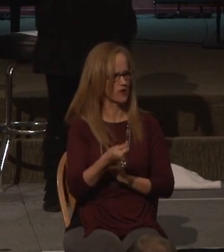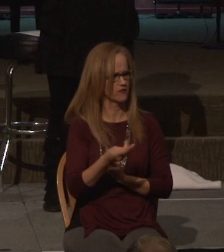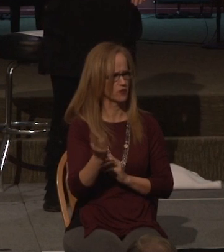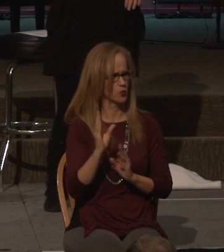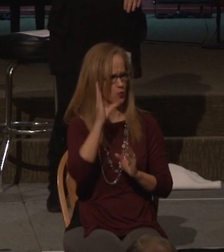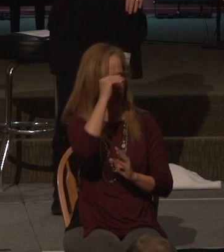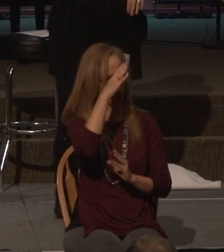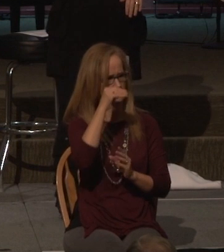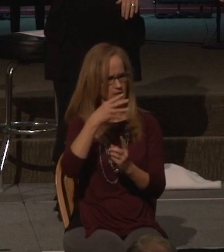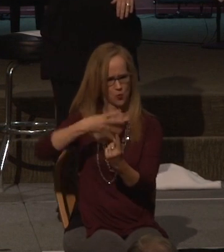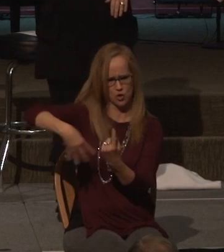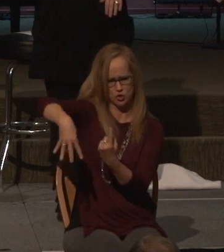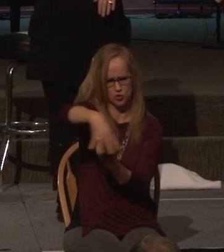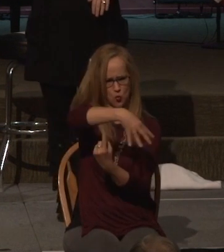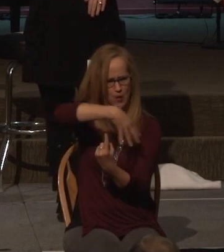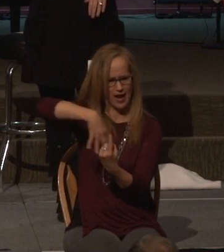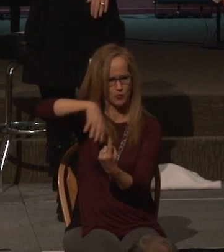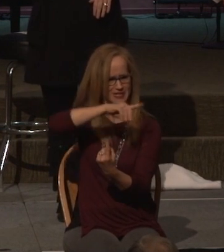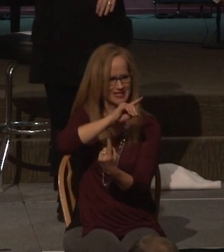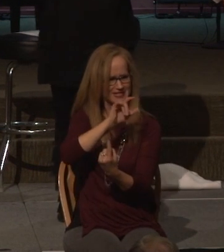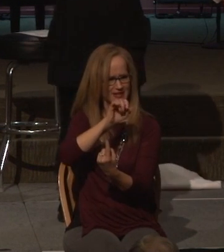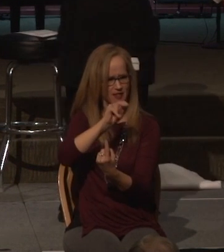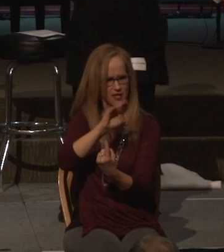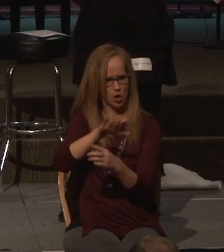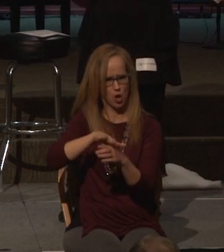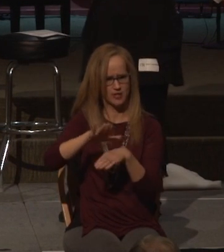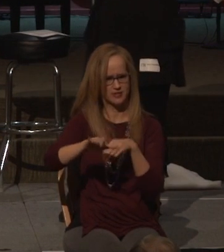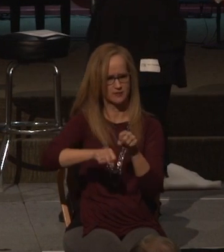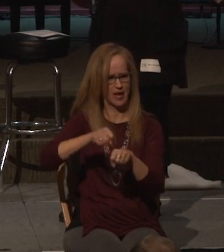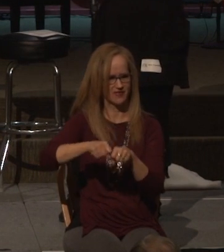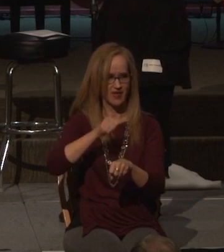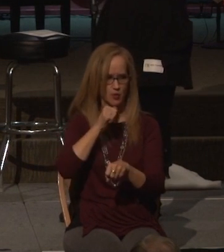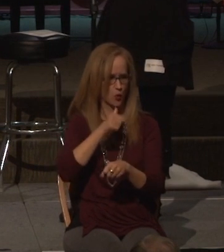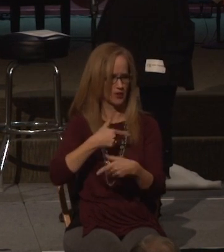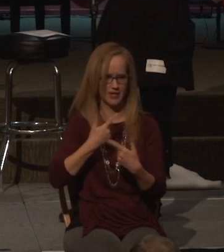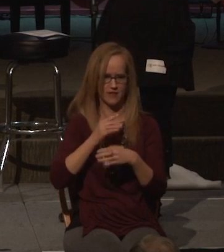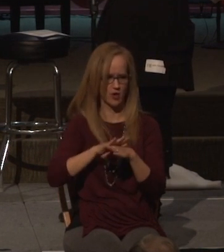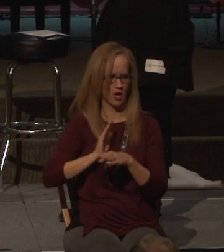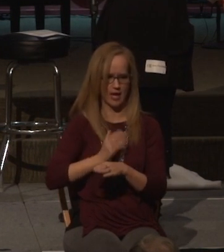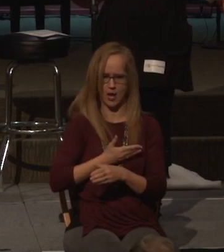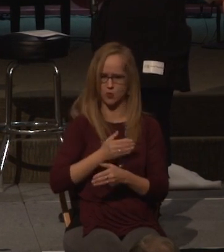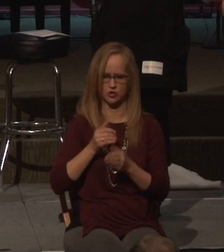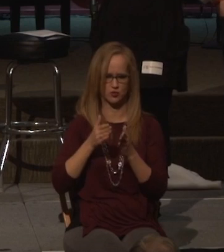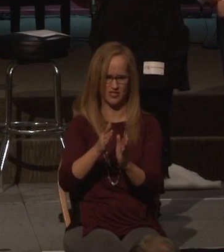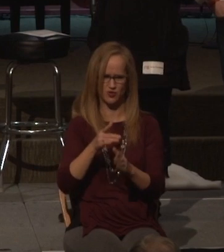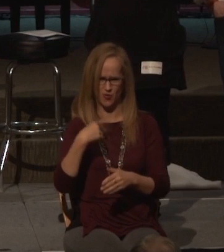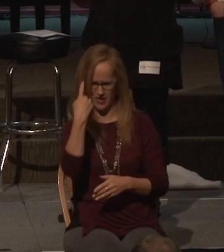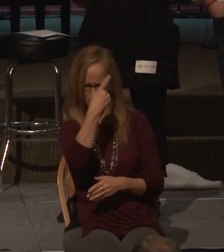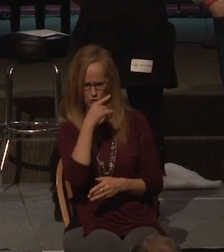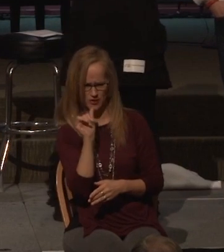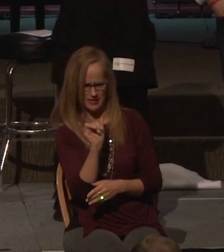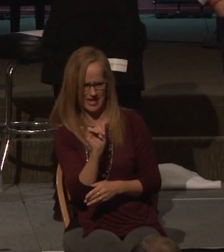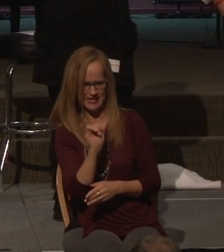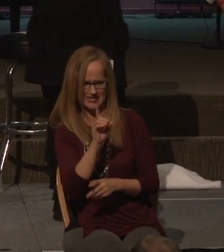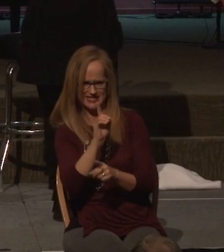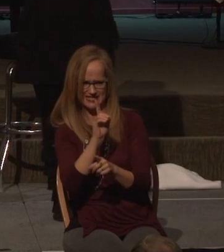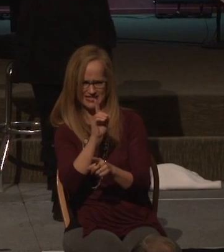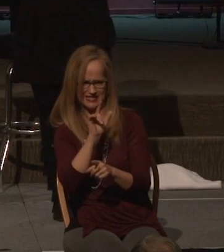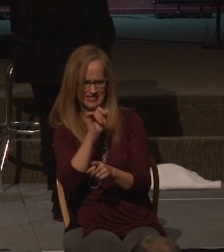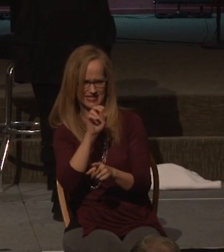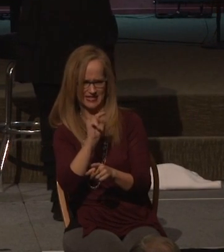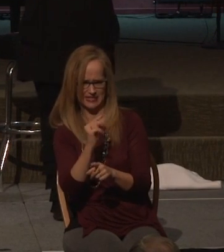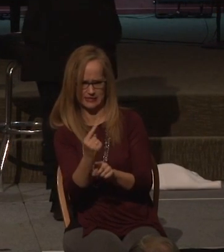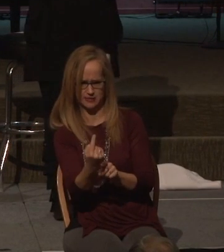boys who were surrounding Dylan on his bike. And they didn't live on our street, so they kind of looked like, Dylan's like a lone